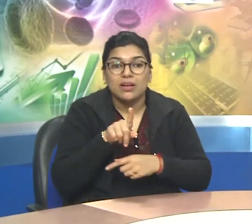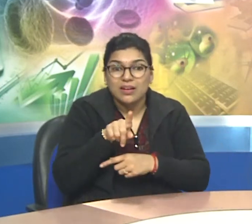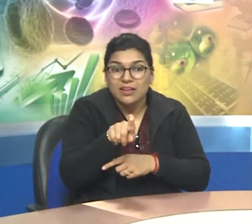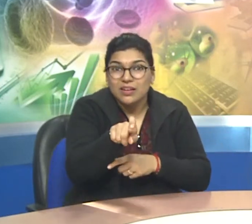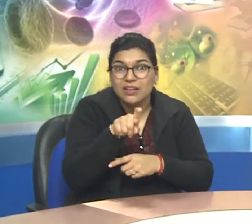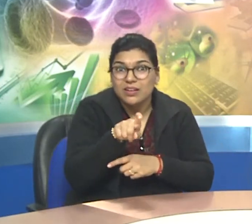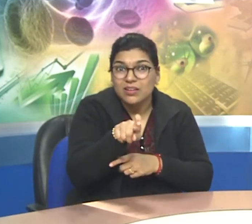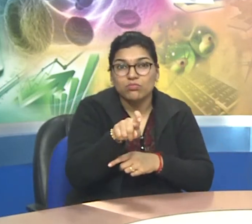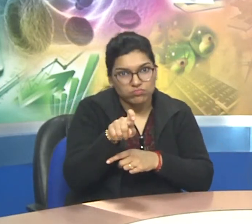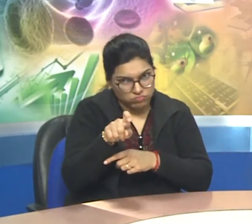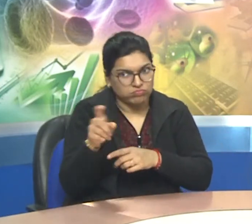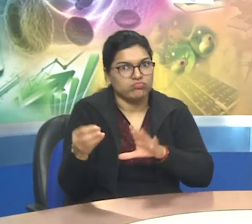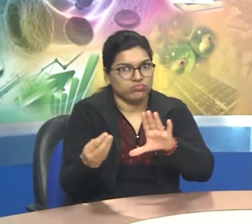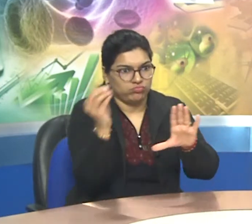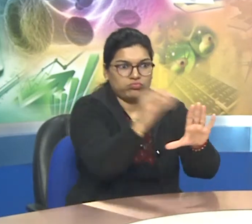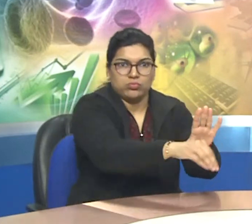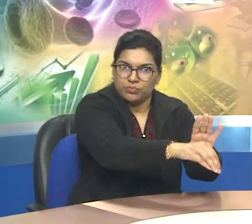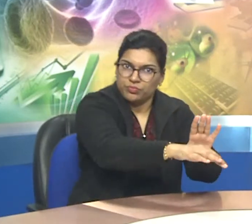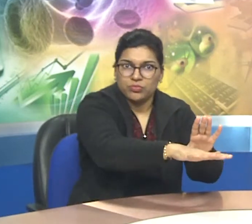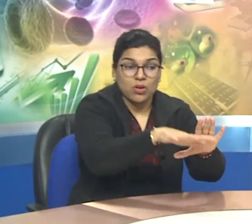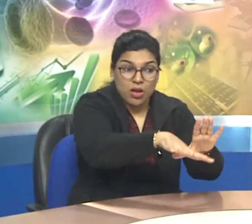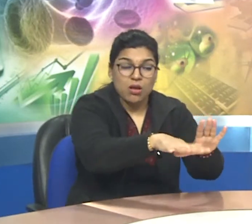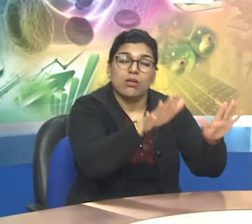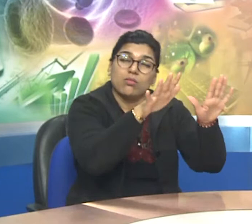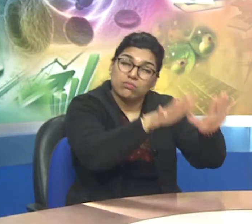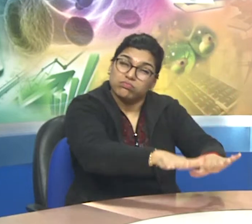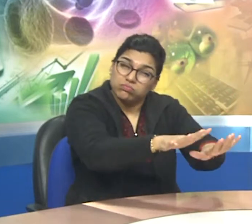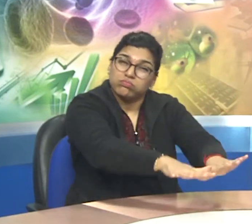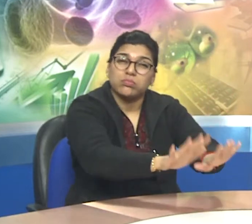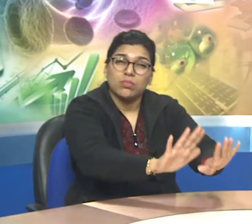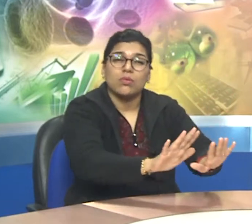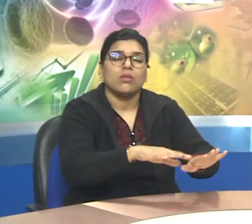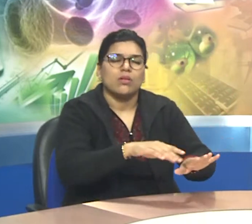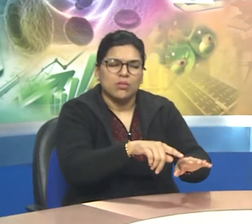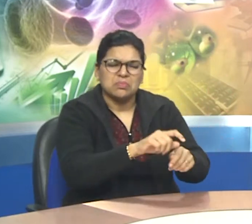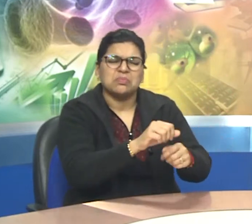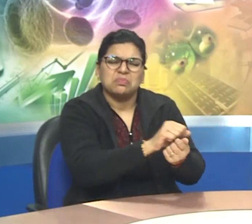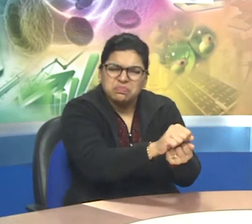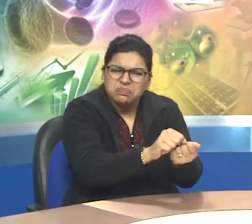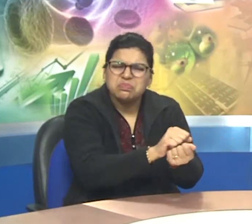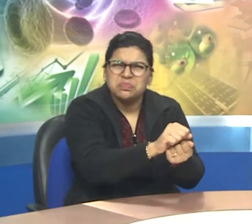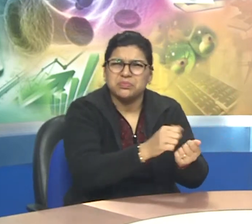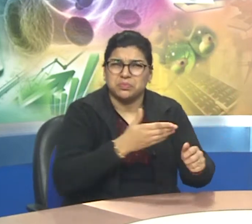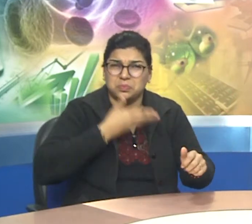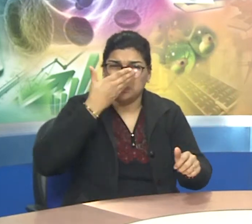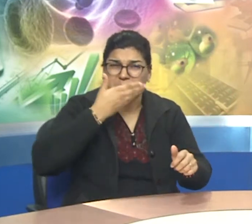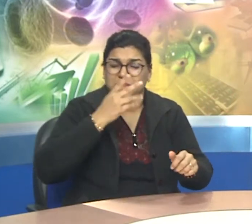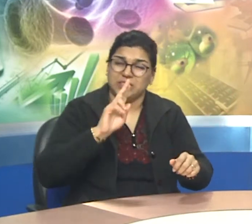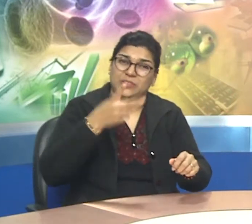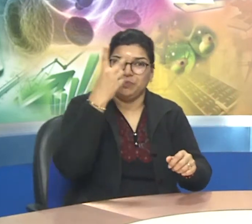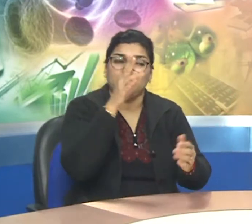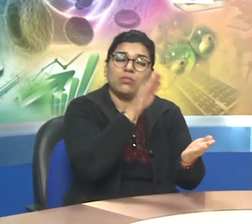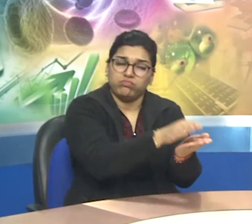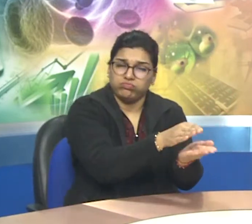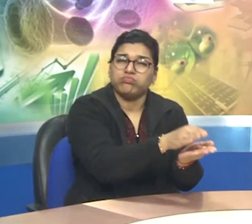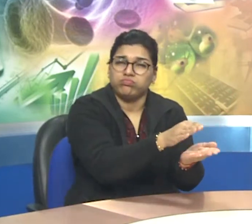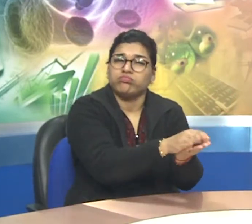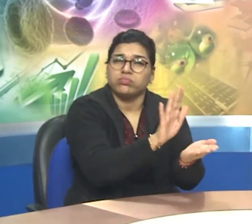When we throw all the garbage, or you can say all the vegetables peel